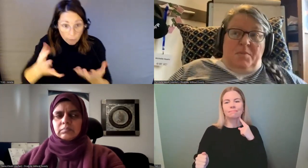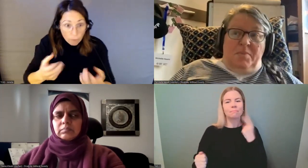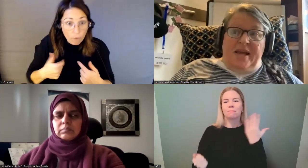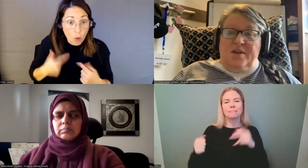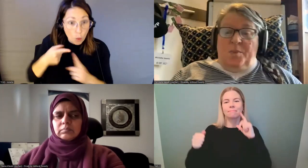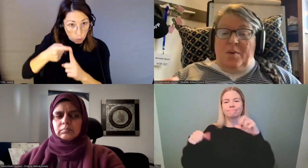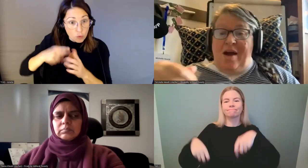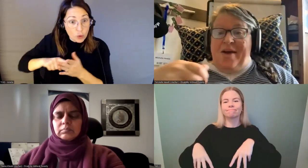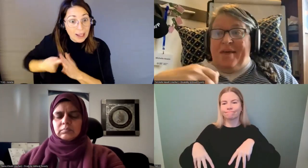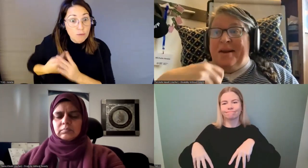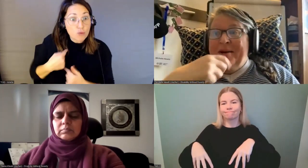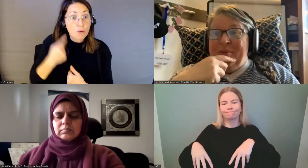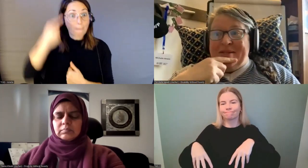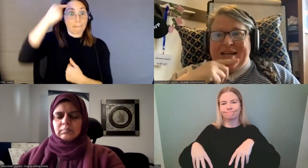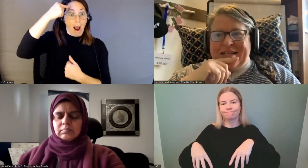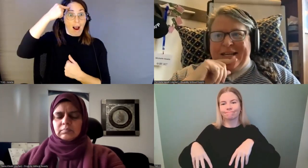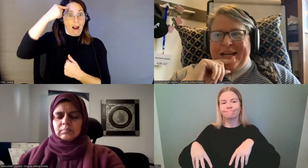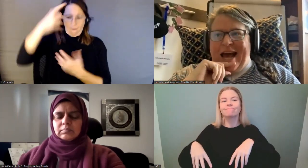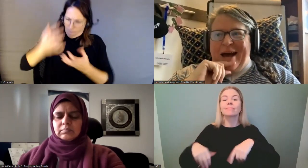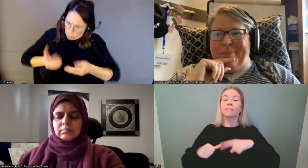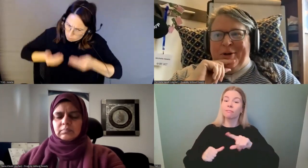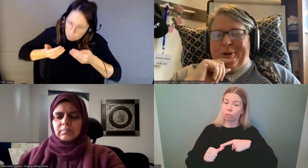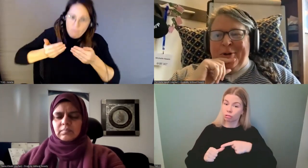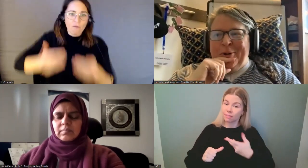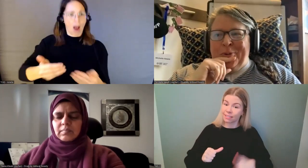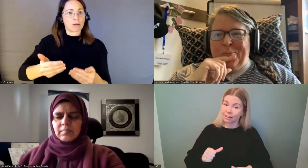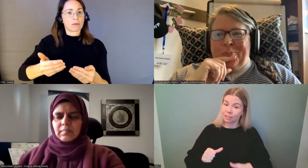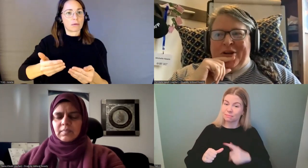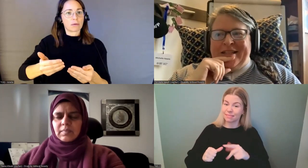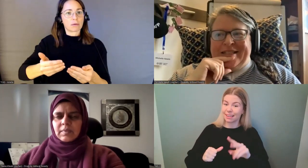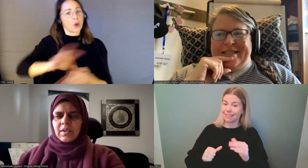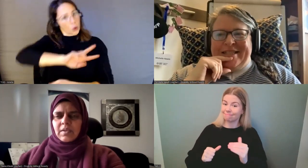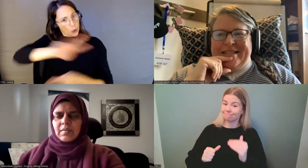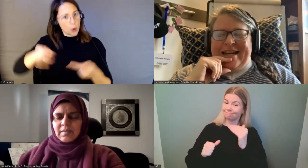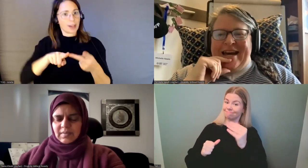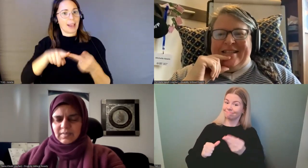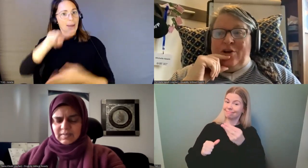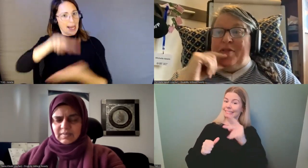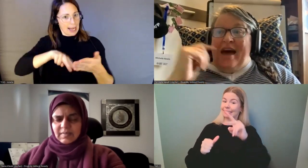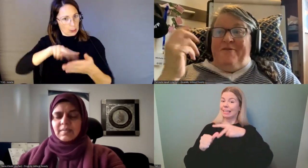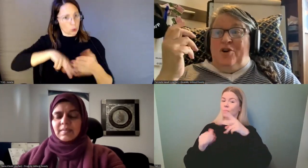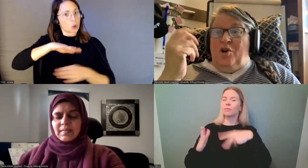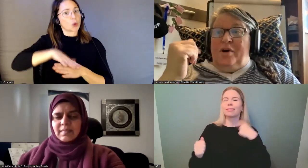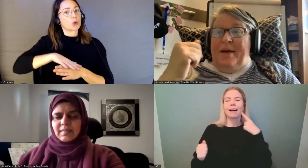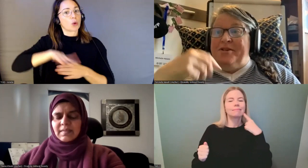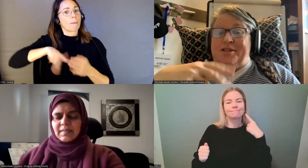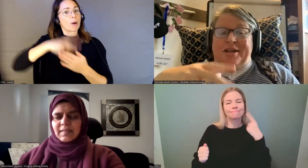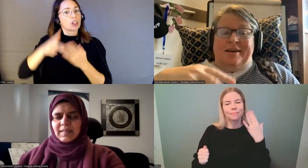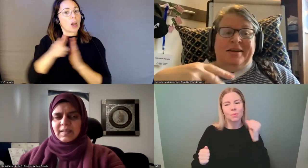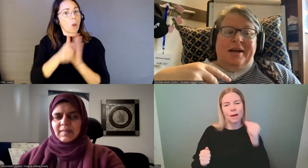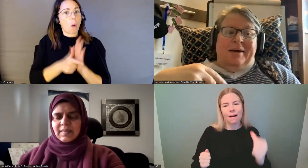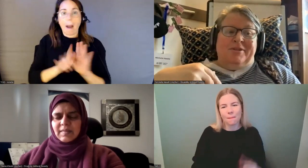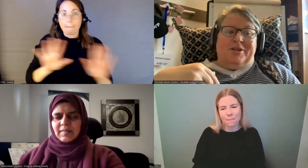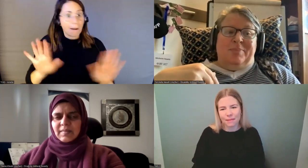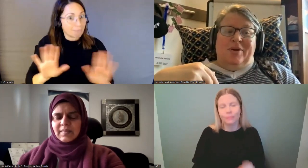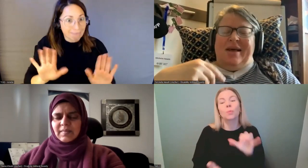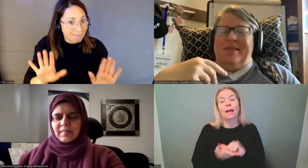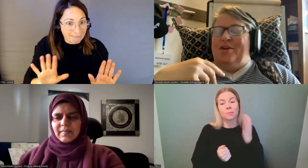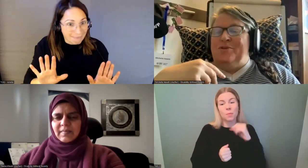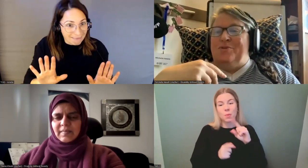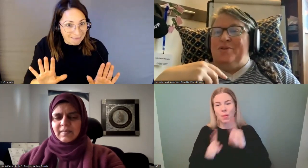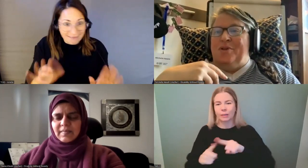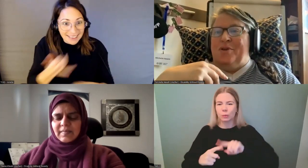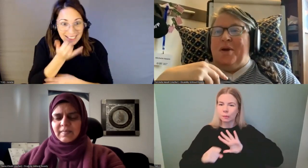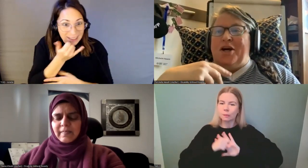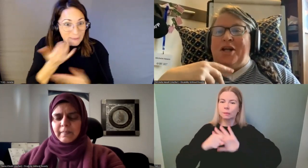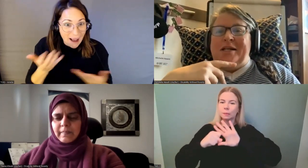is the place that we were at then, was actually going to happen. But instead, so therefore, I'm just gonna put